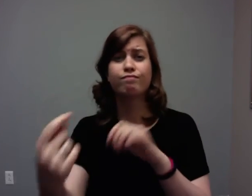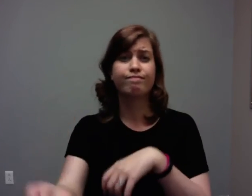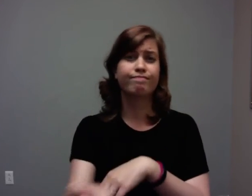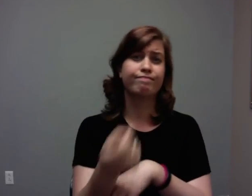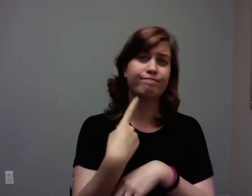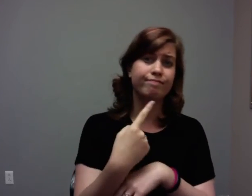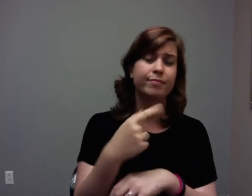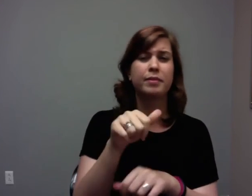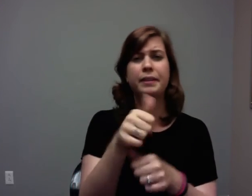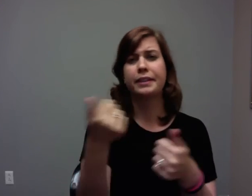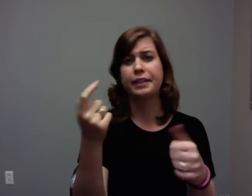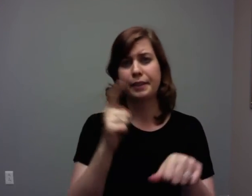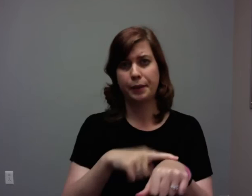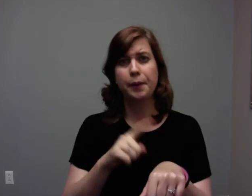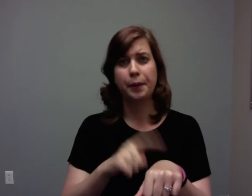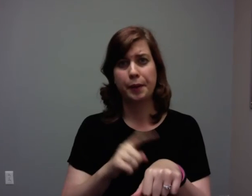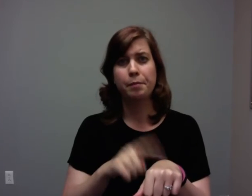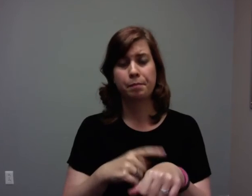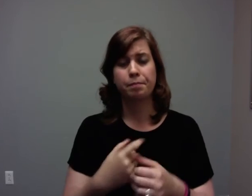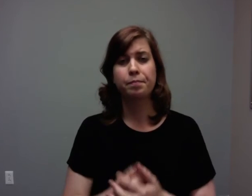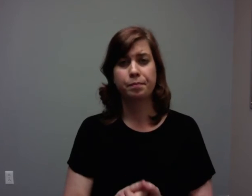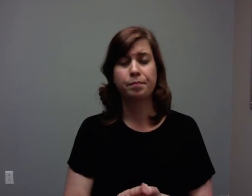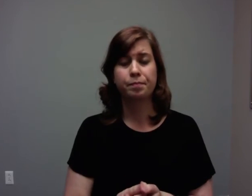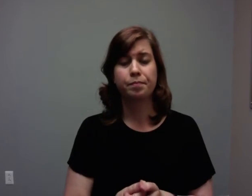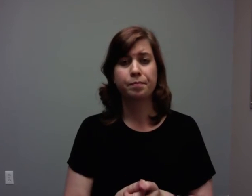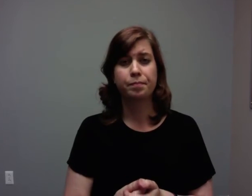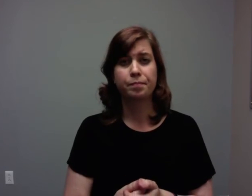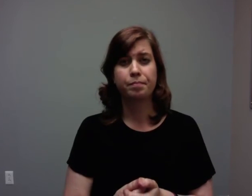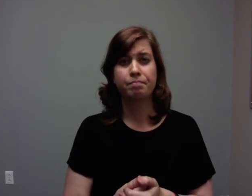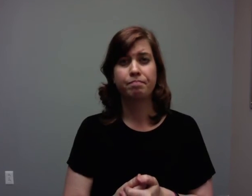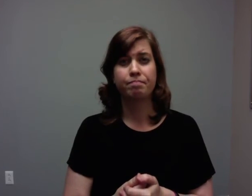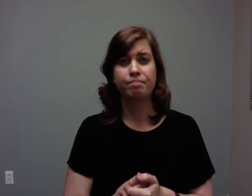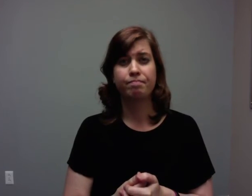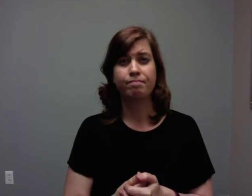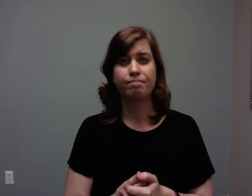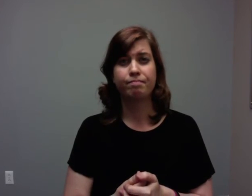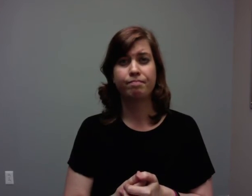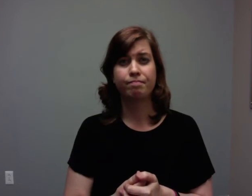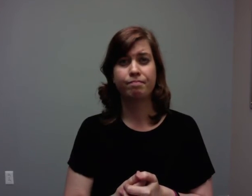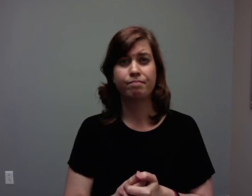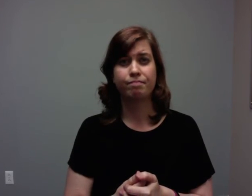to give you some encouragement. I hope you all the best, and we'll talk to you later.